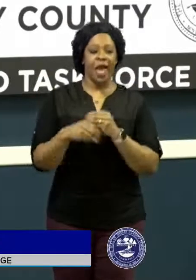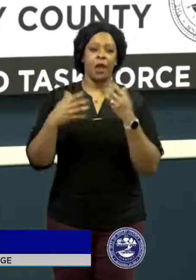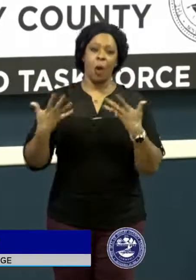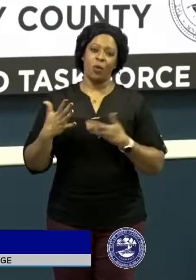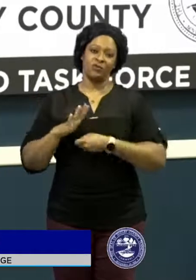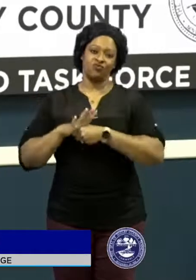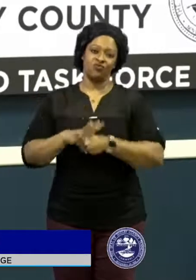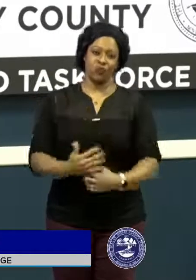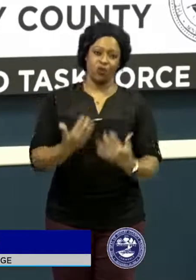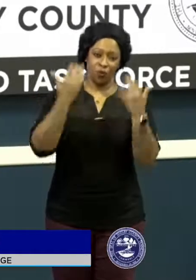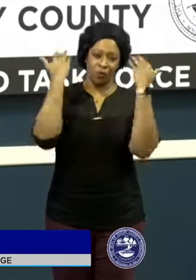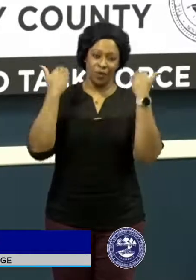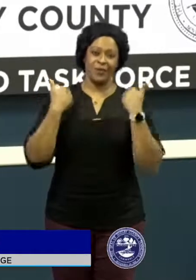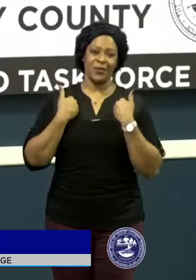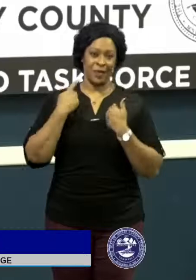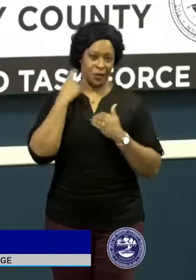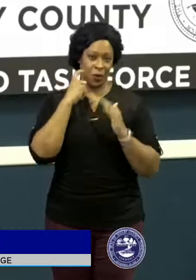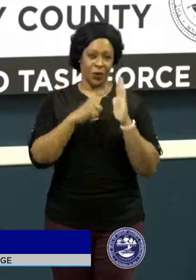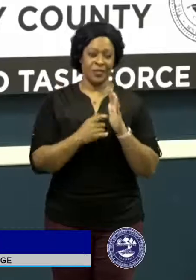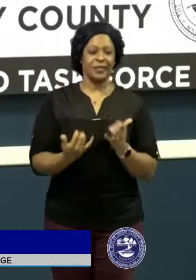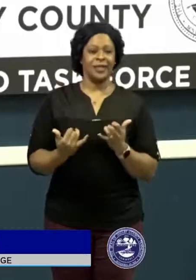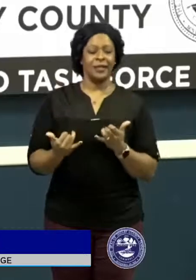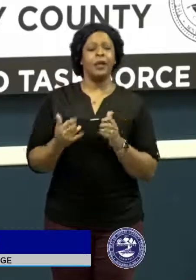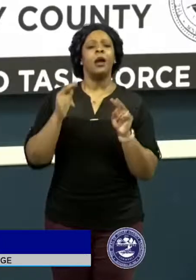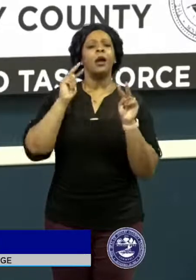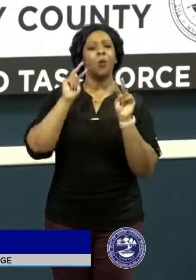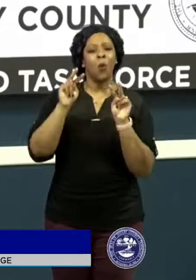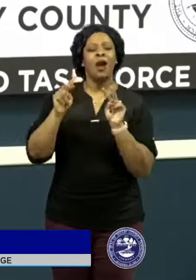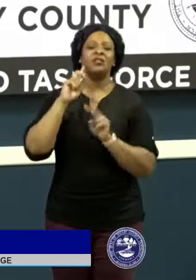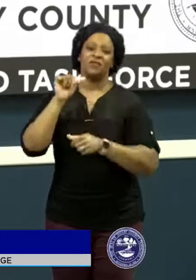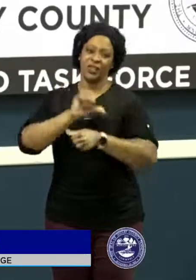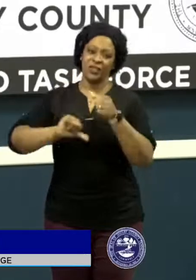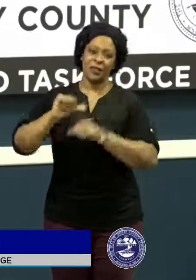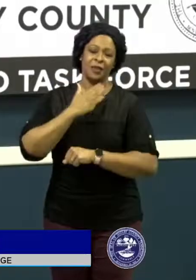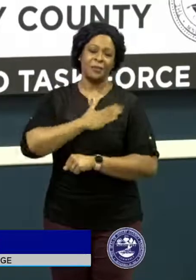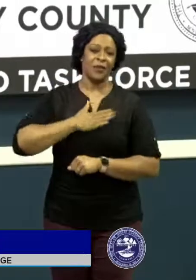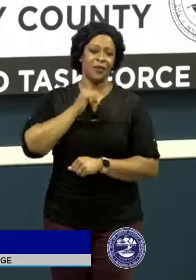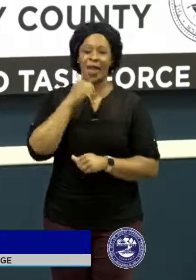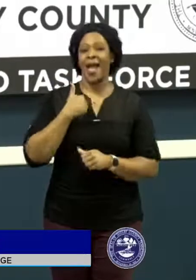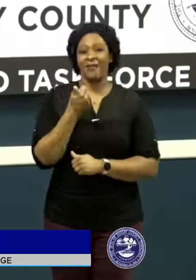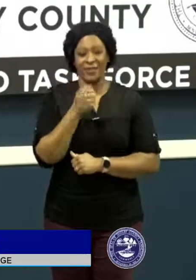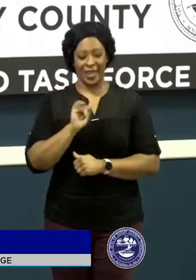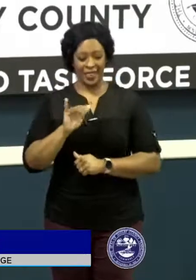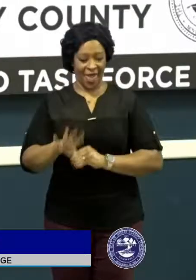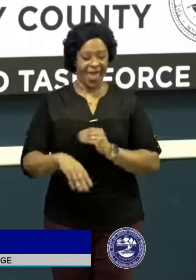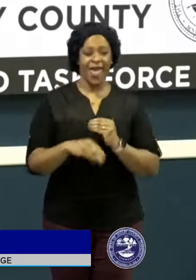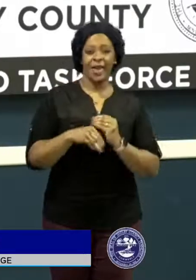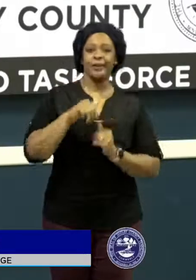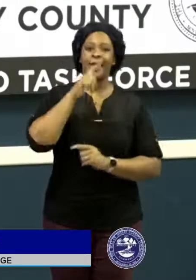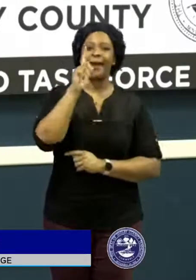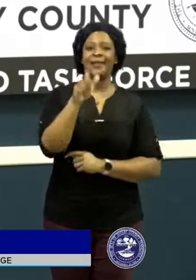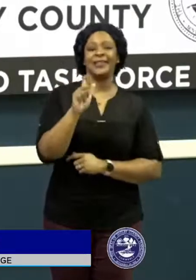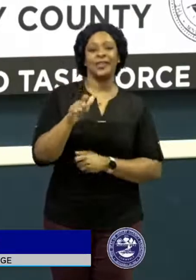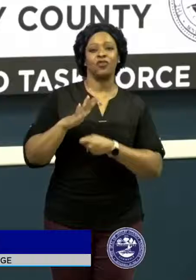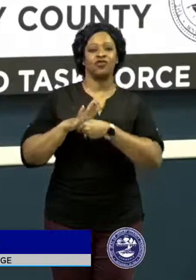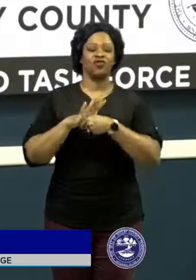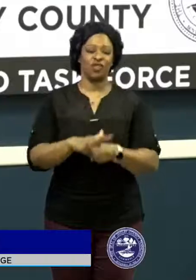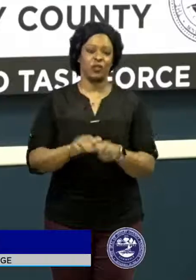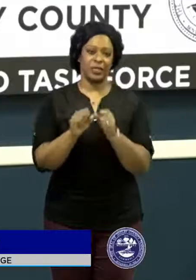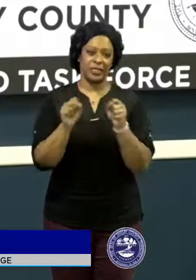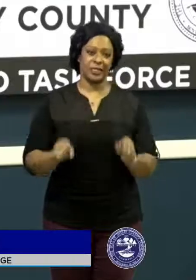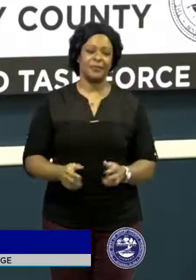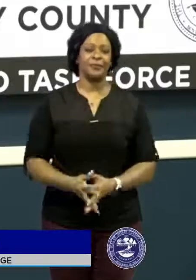strain that we have. So asking all of us to watch out for each other so that we don't have any of those additional unnecessary strains on the